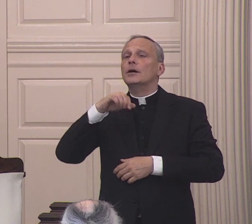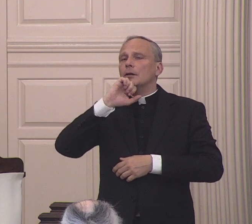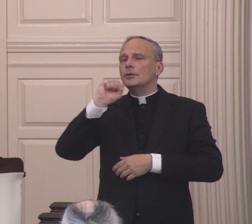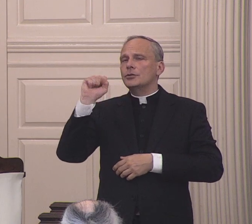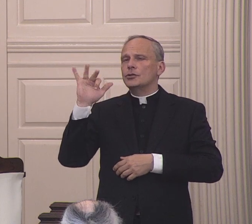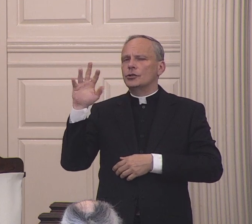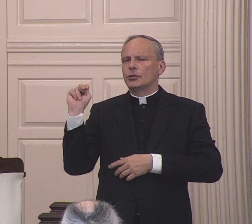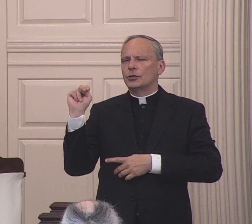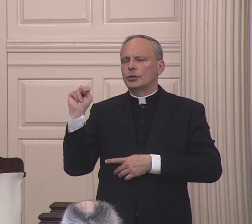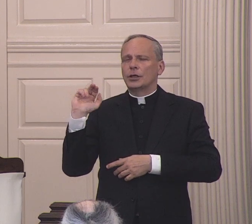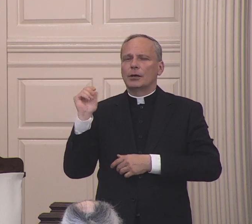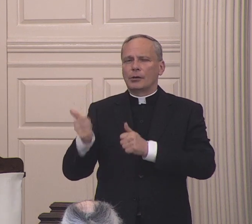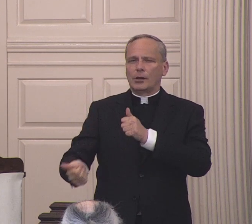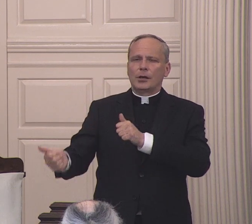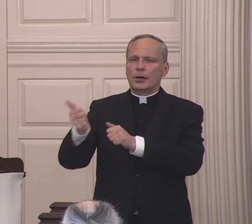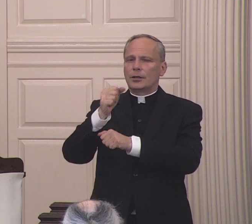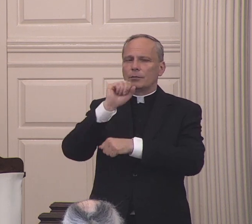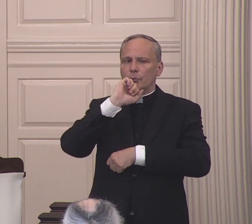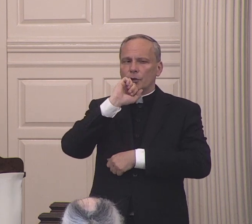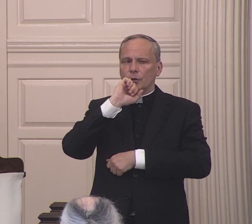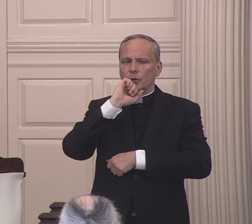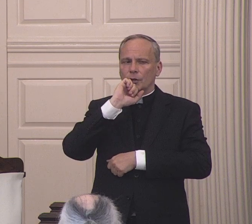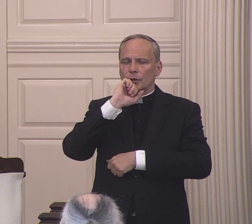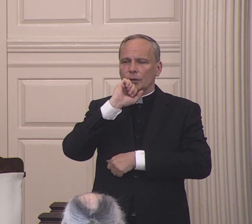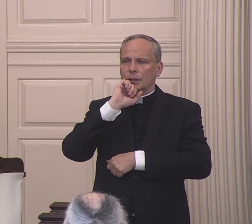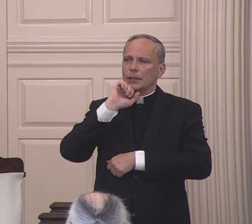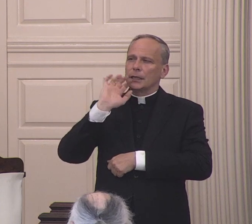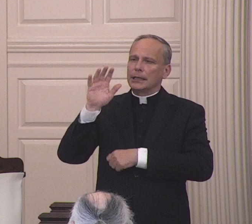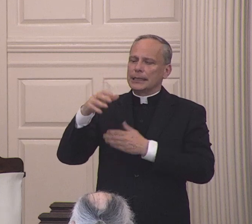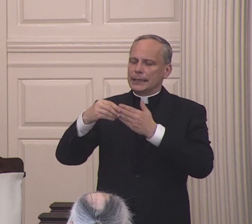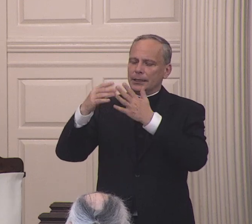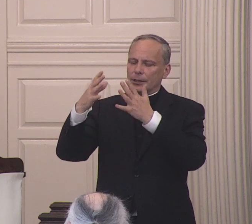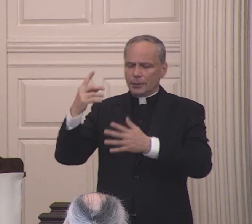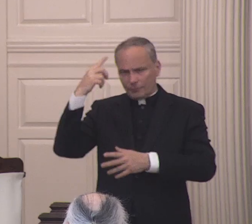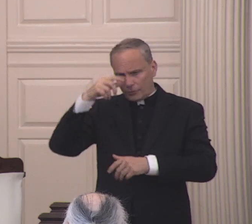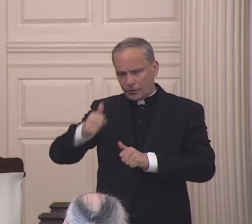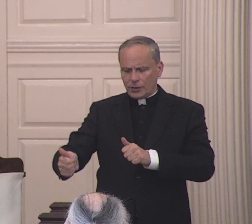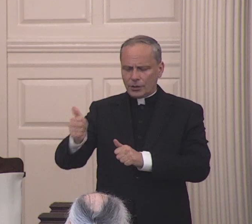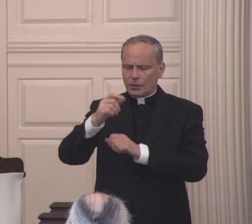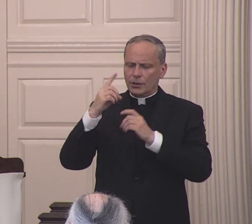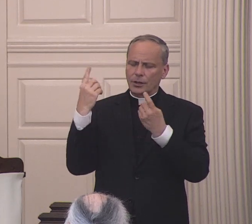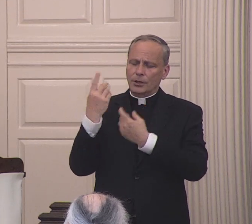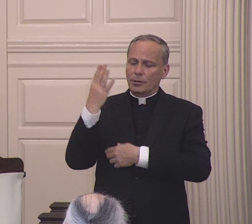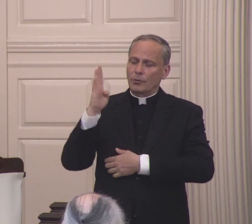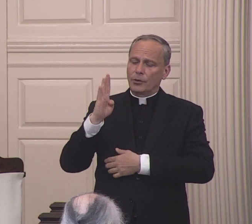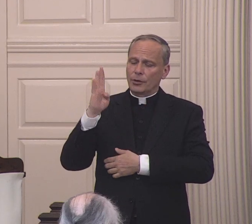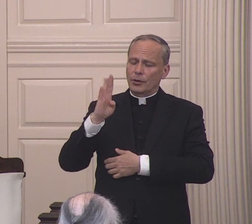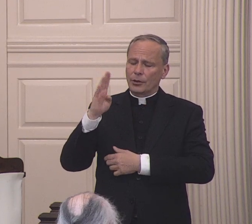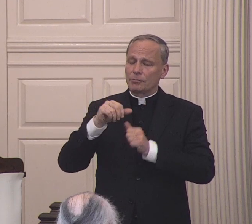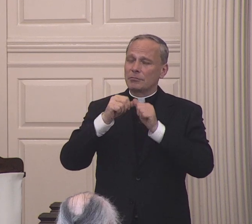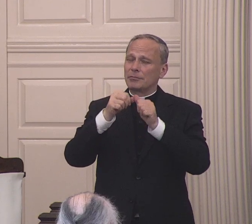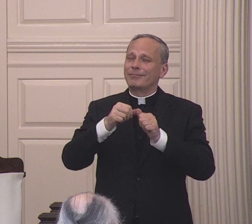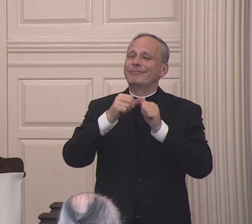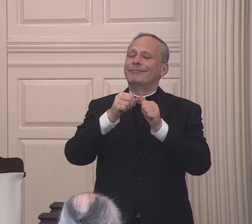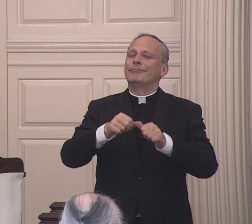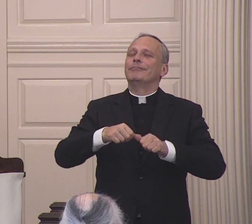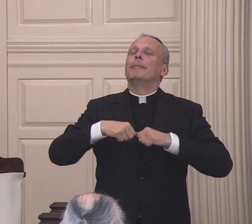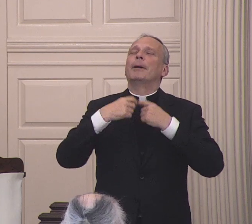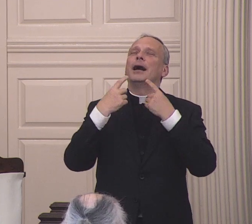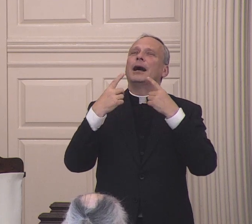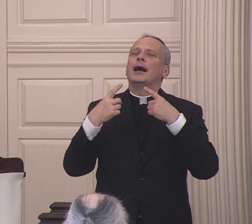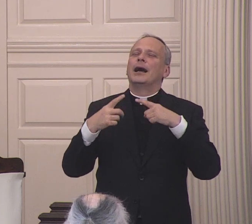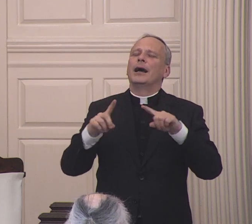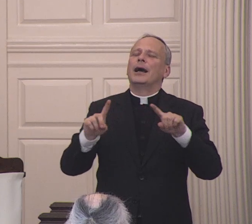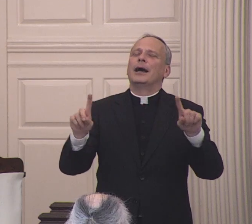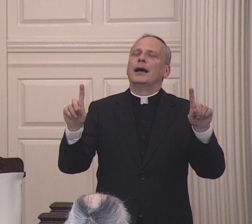Sean, our Archbishop, that his leadership of the Archdiocese of Boston continues to persevere